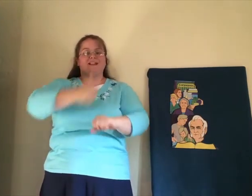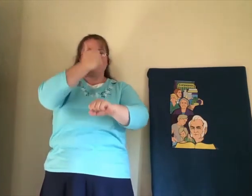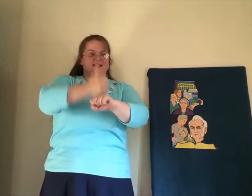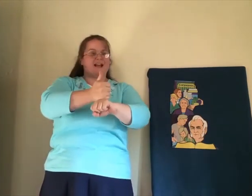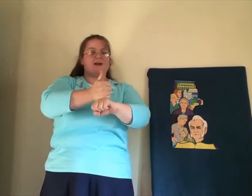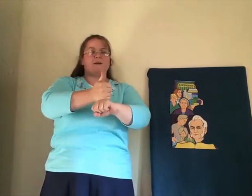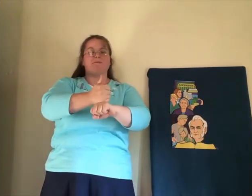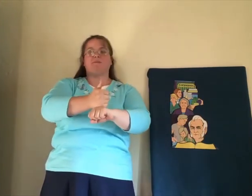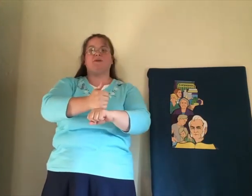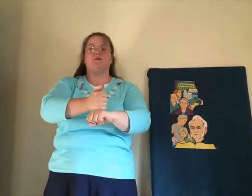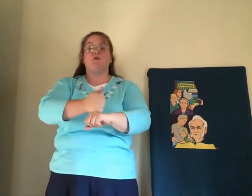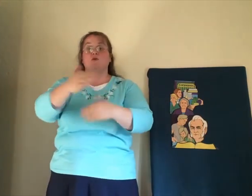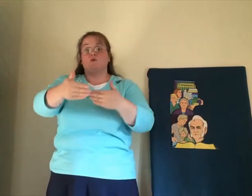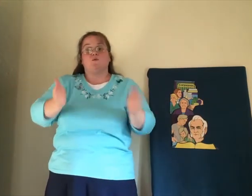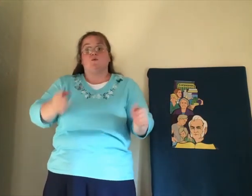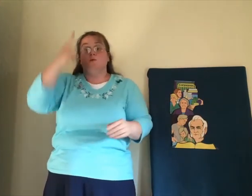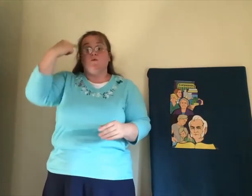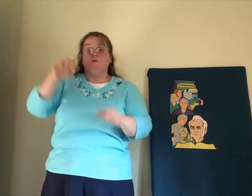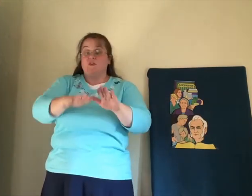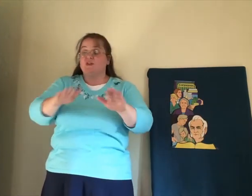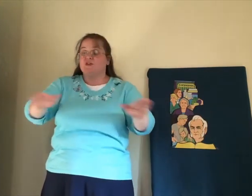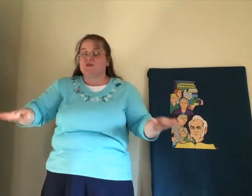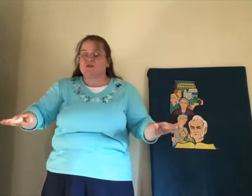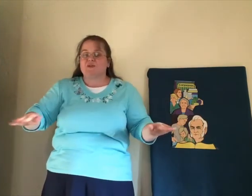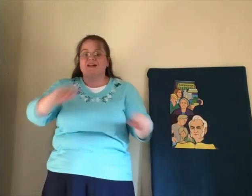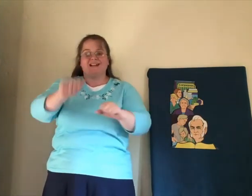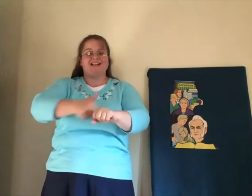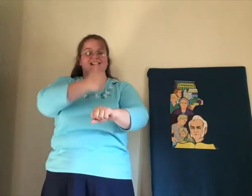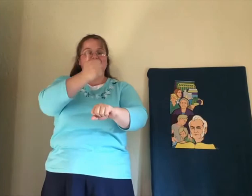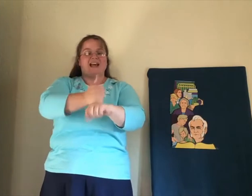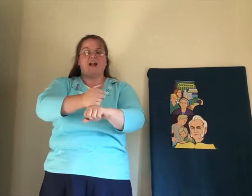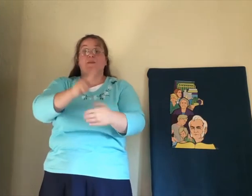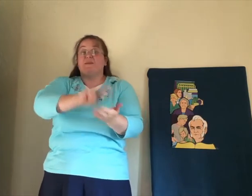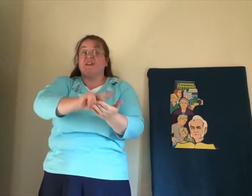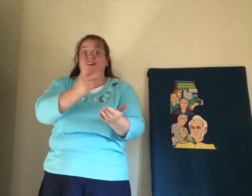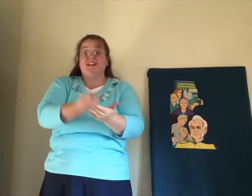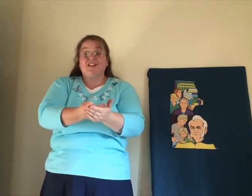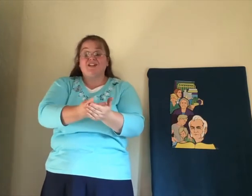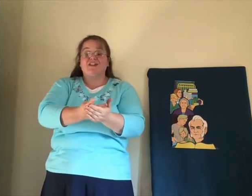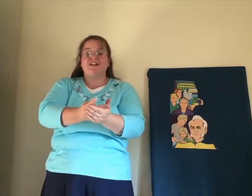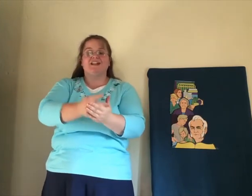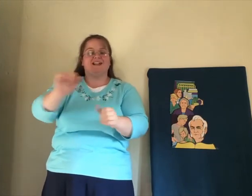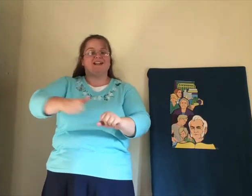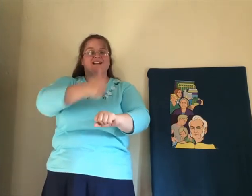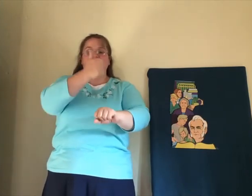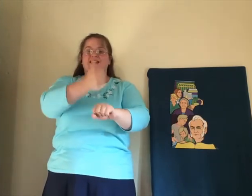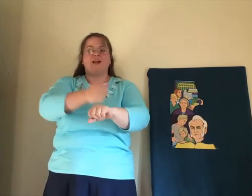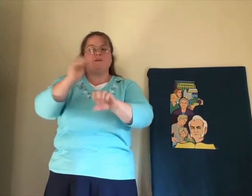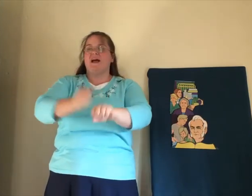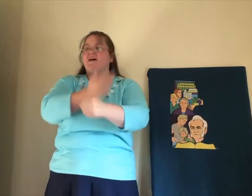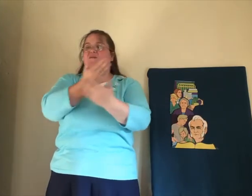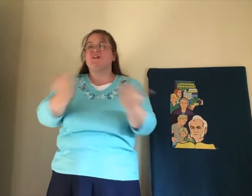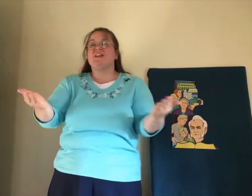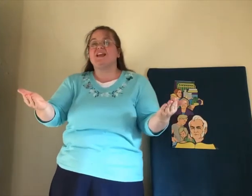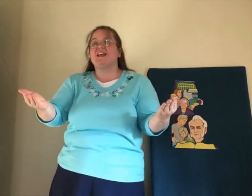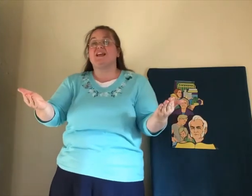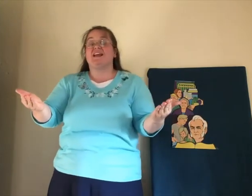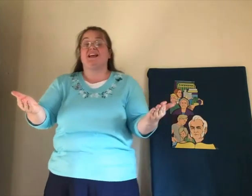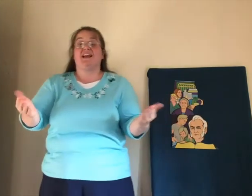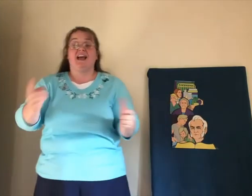And God gave them a home. They moved to the home and they set up the home for the children. They set up the kitchen